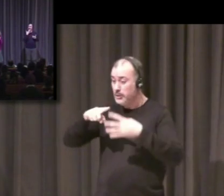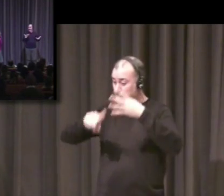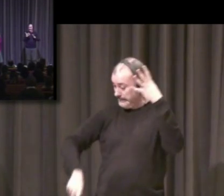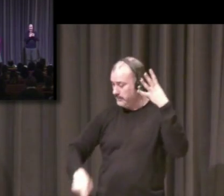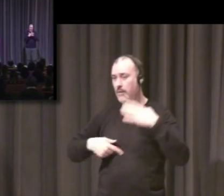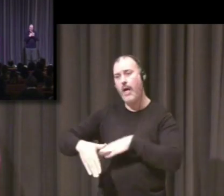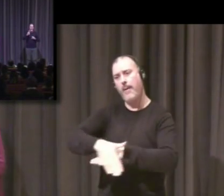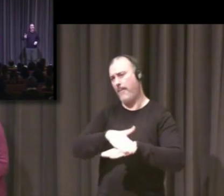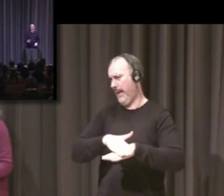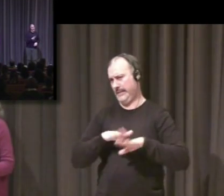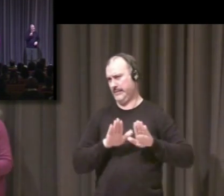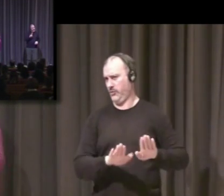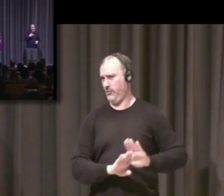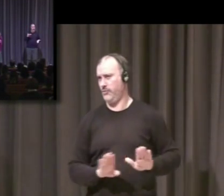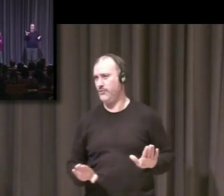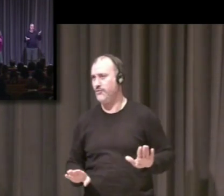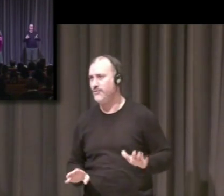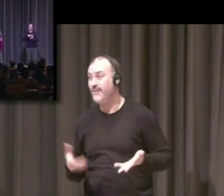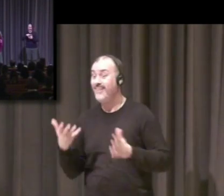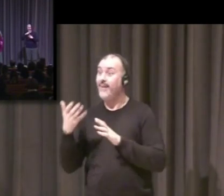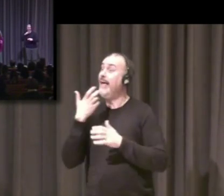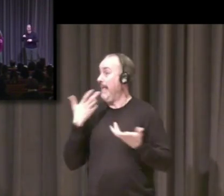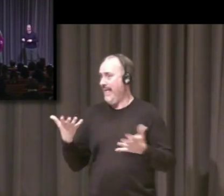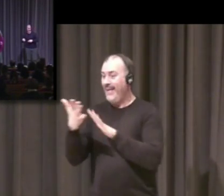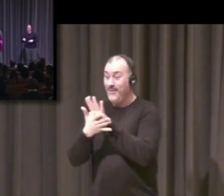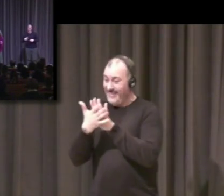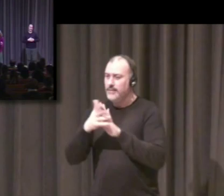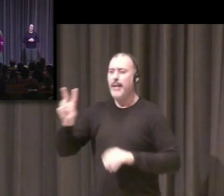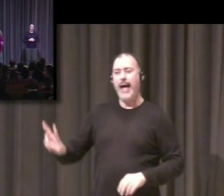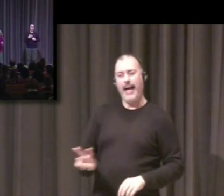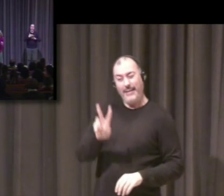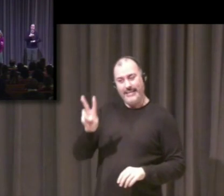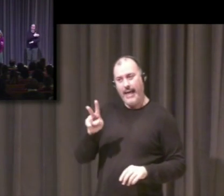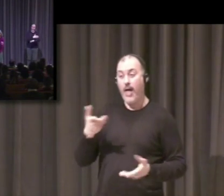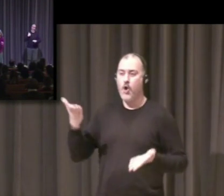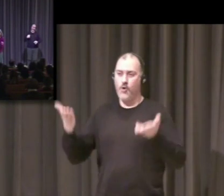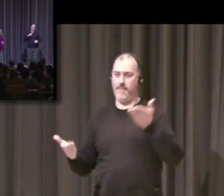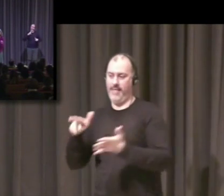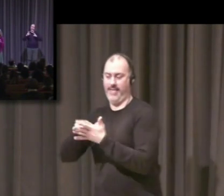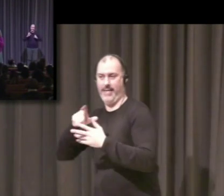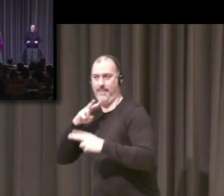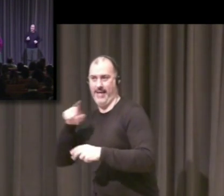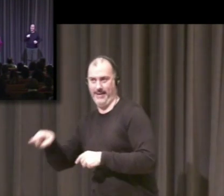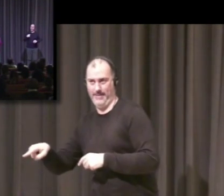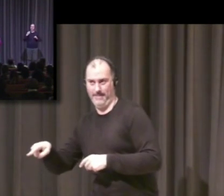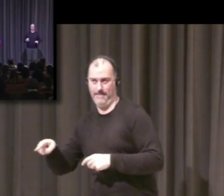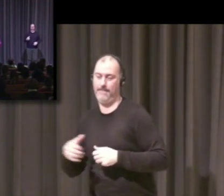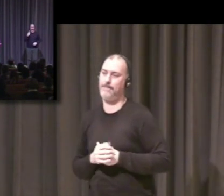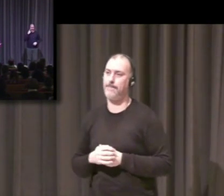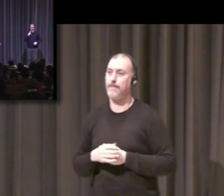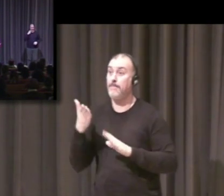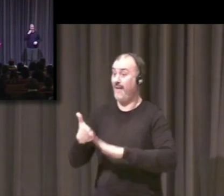As I said earlier, language skills are the best predictors of literacy. Among